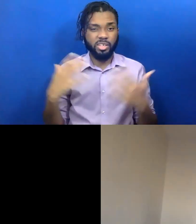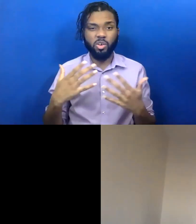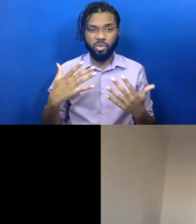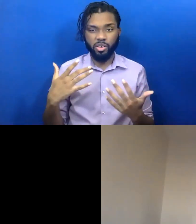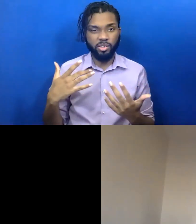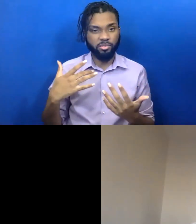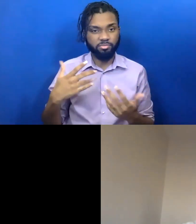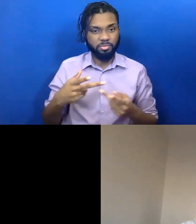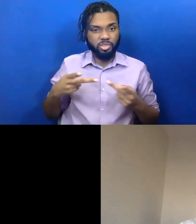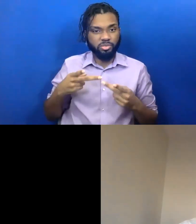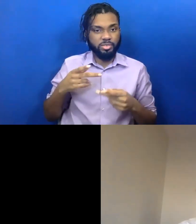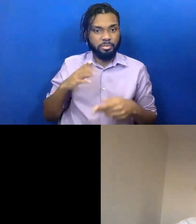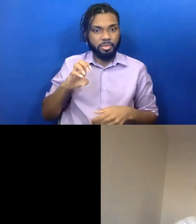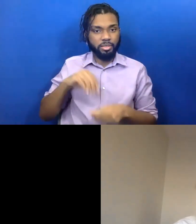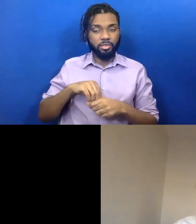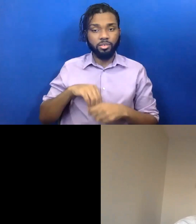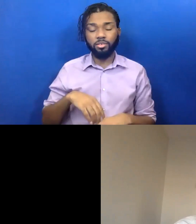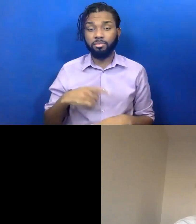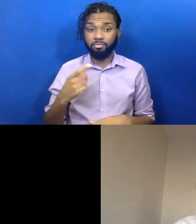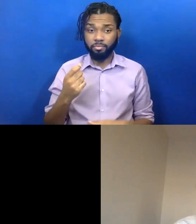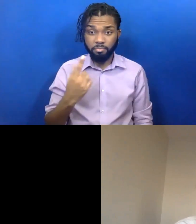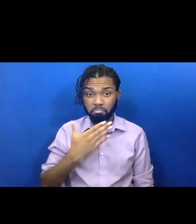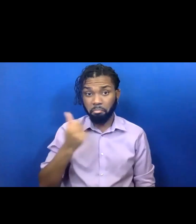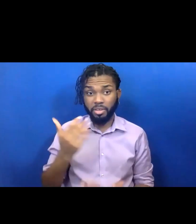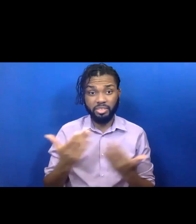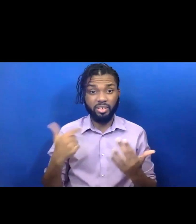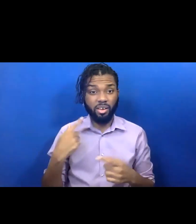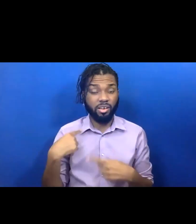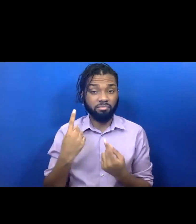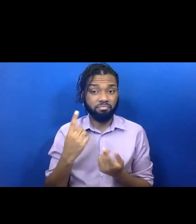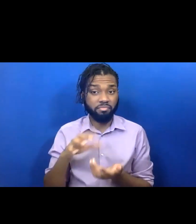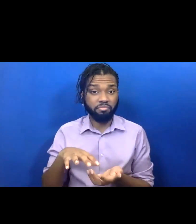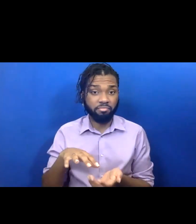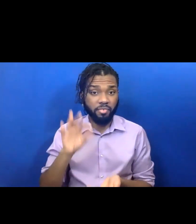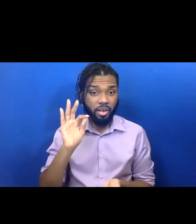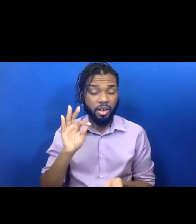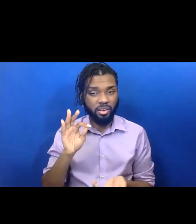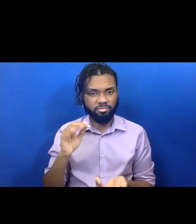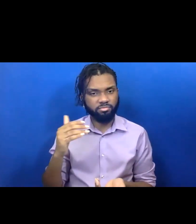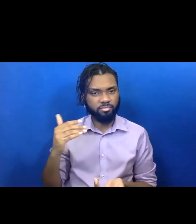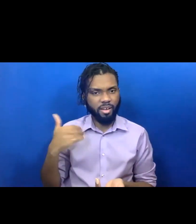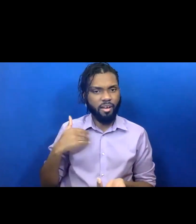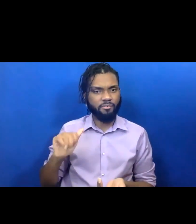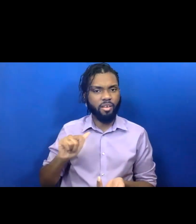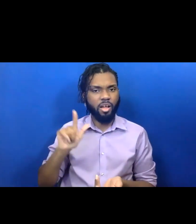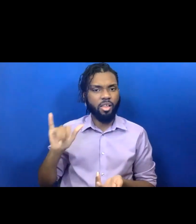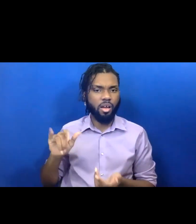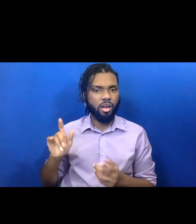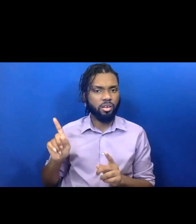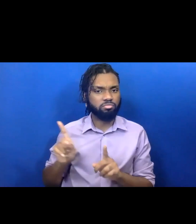And I think the best thing that I have found has been to have allies. And I